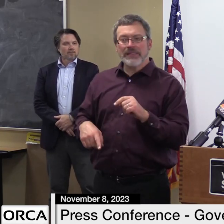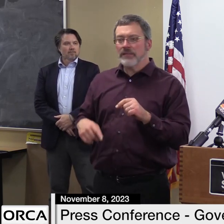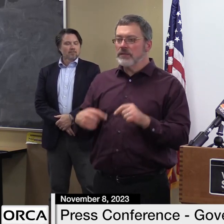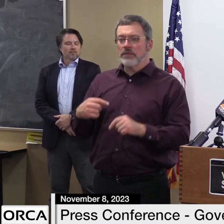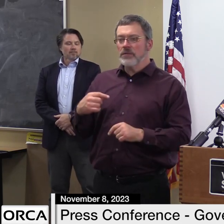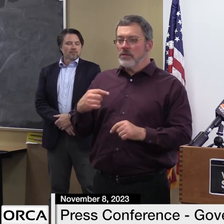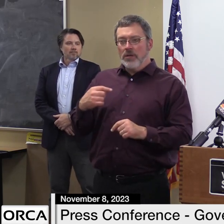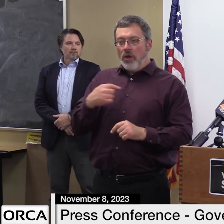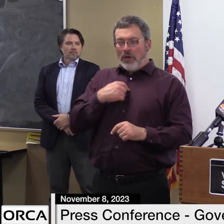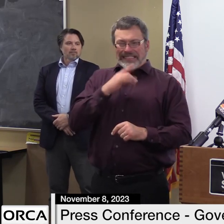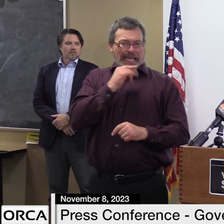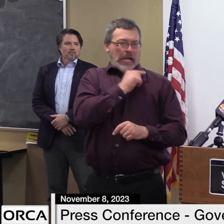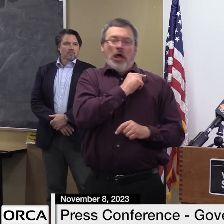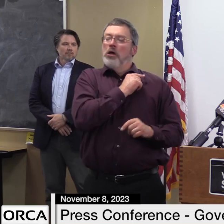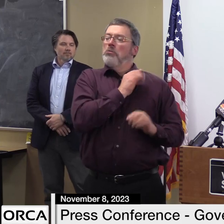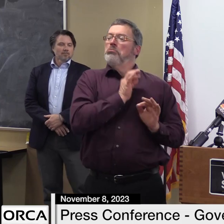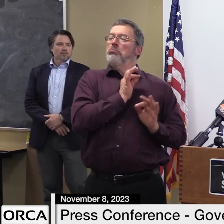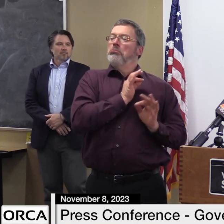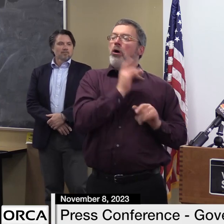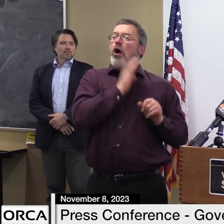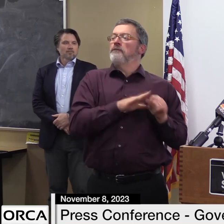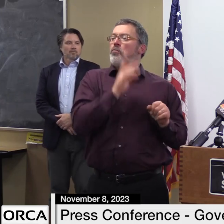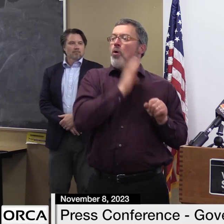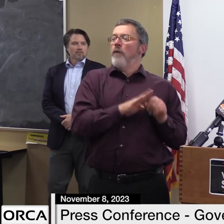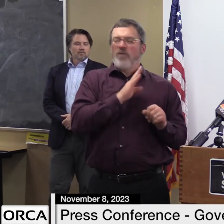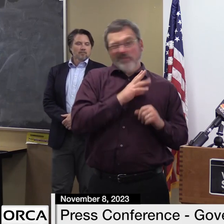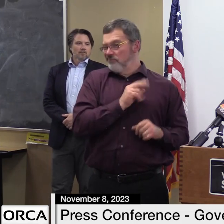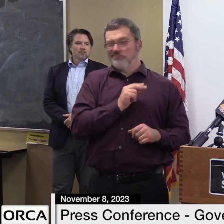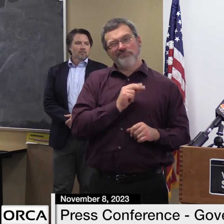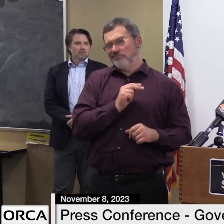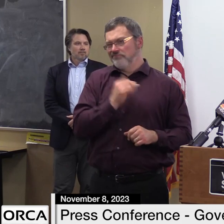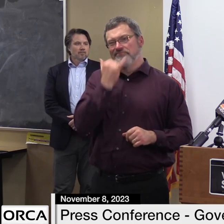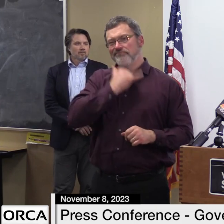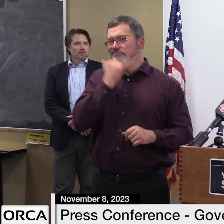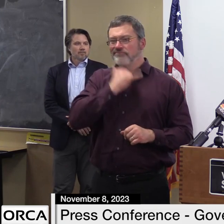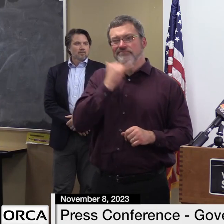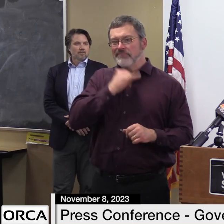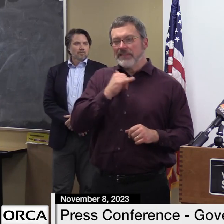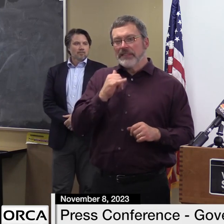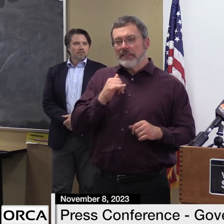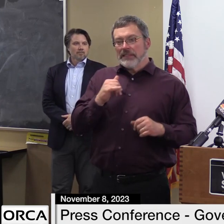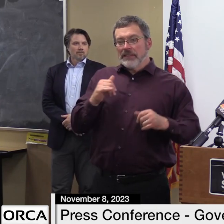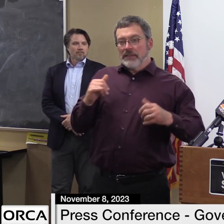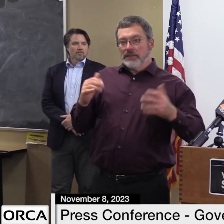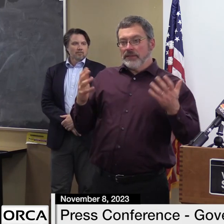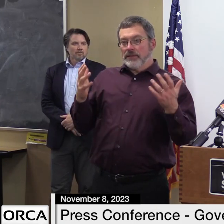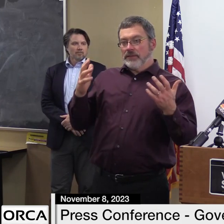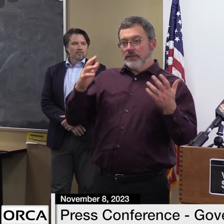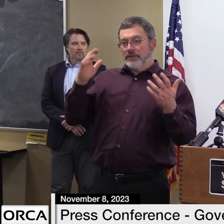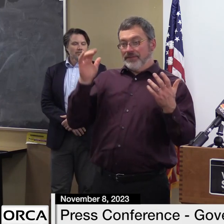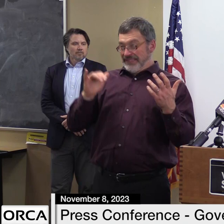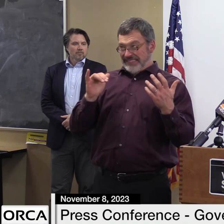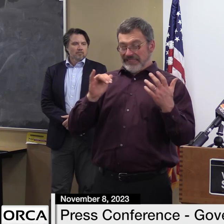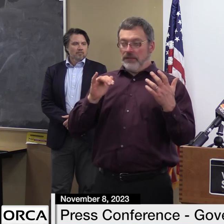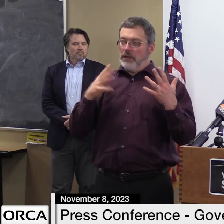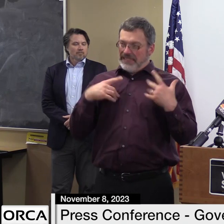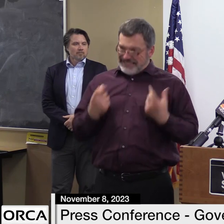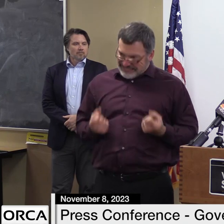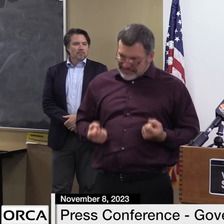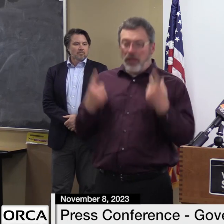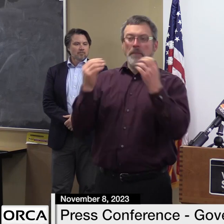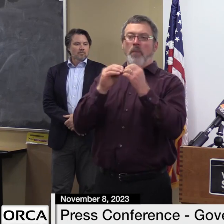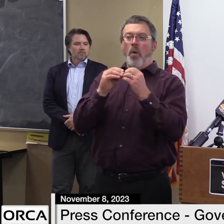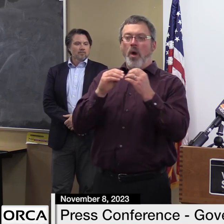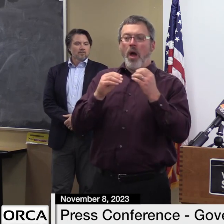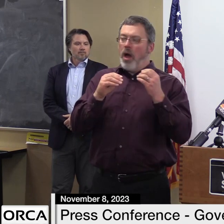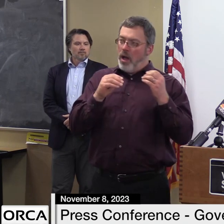governor indicated, we know, although it's been unprecedented, and although we still haven't seen the full benefit of that unit creation, it's still going to